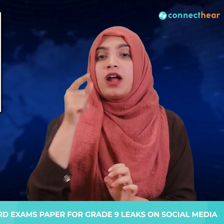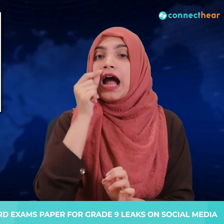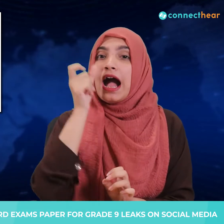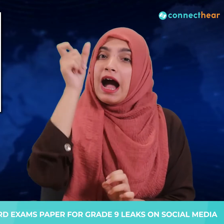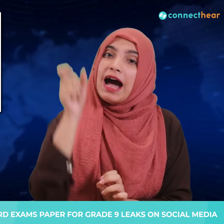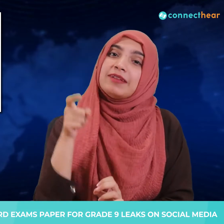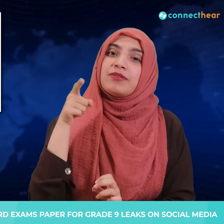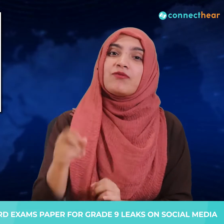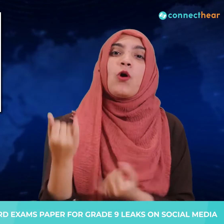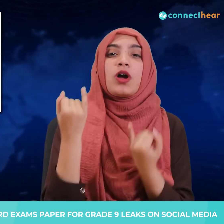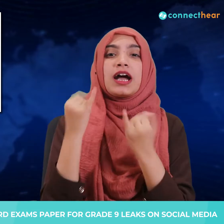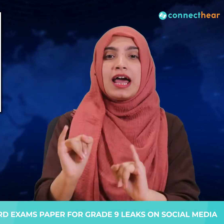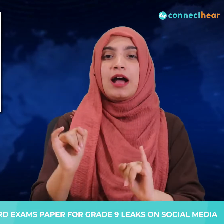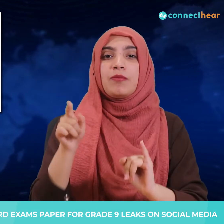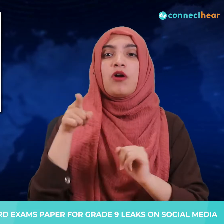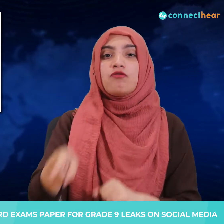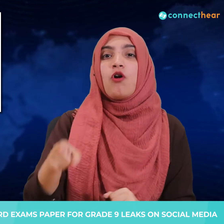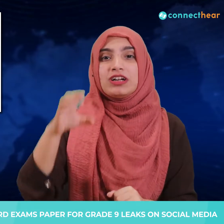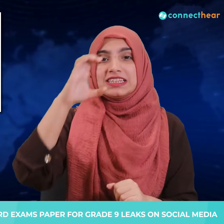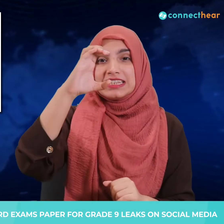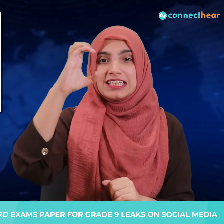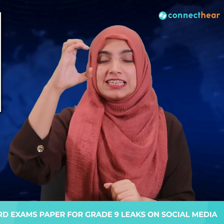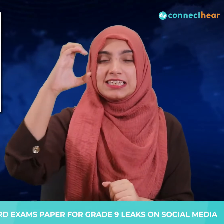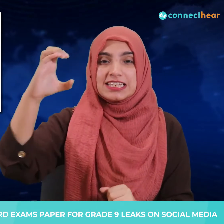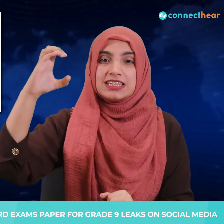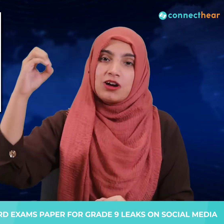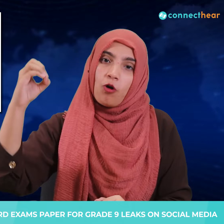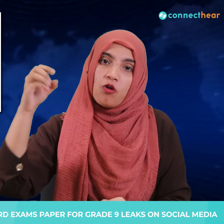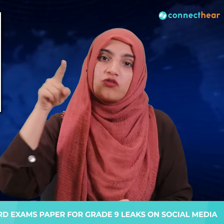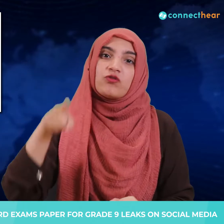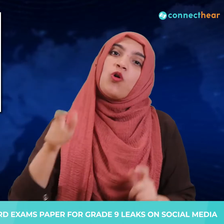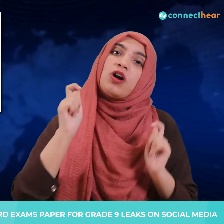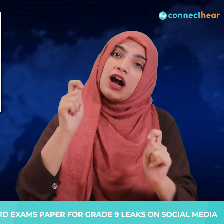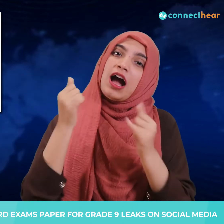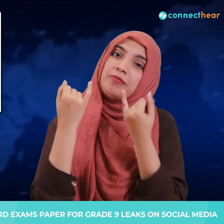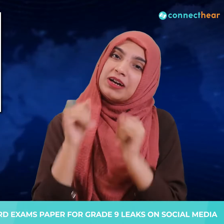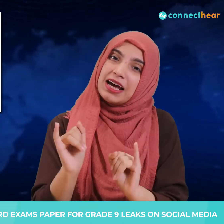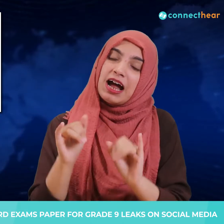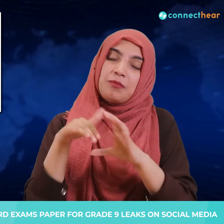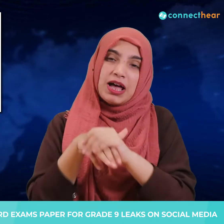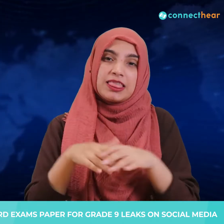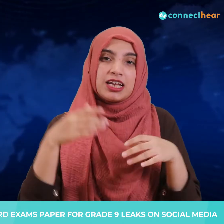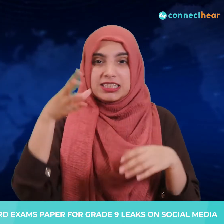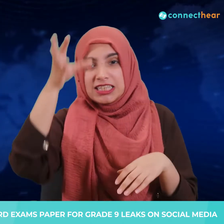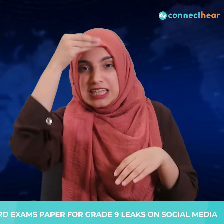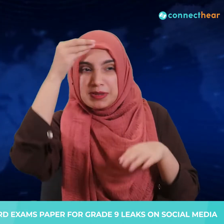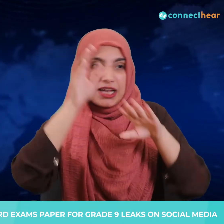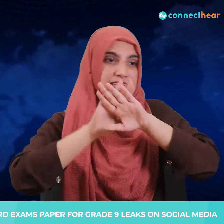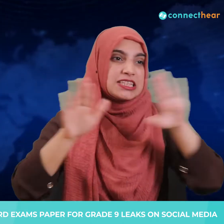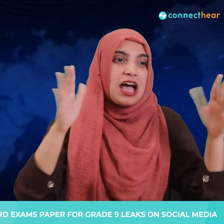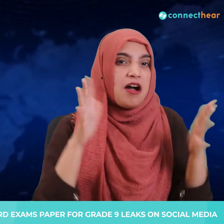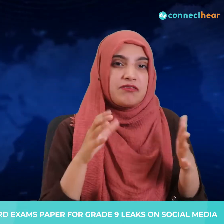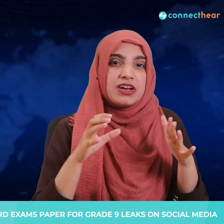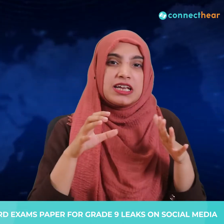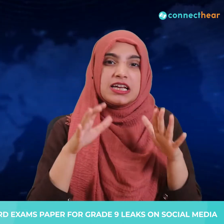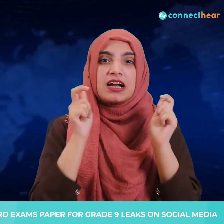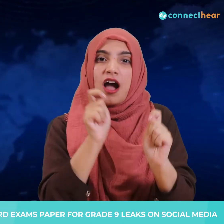He said it seemed as if the CCOs were involved in the conspiracy, adding that they will no longer be performing